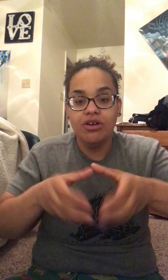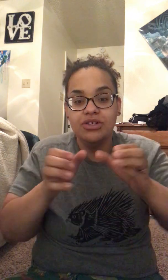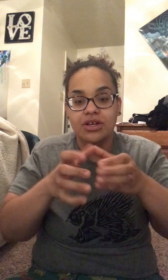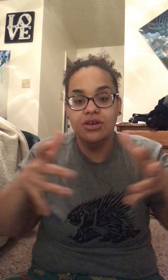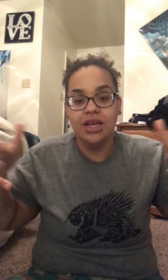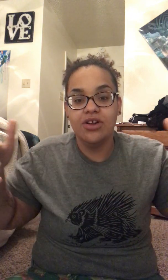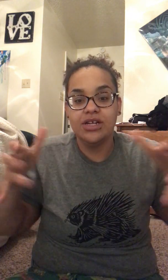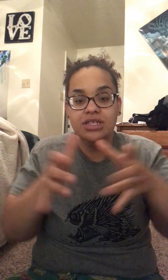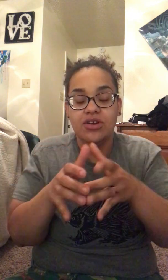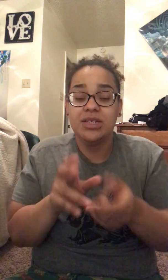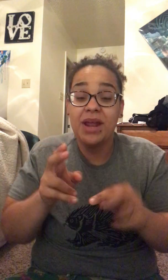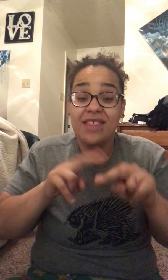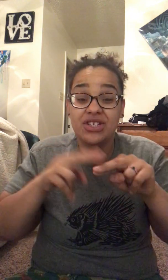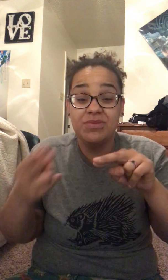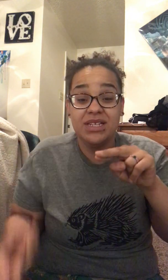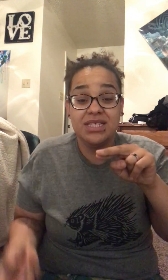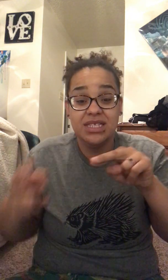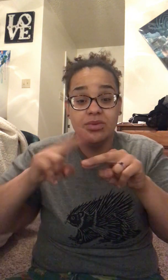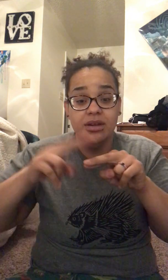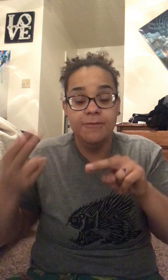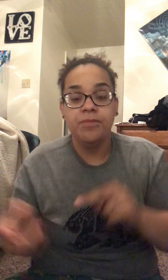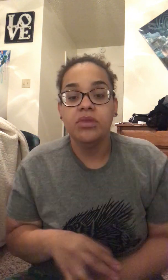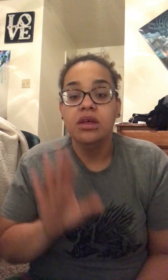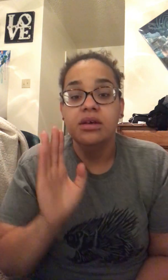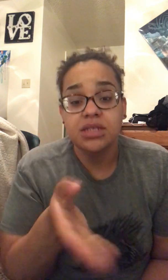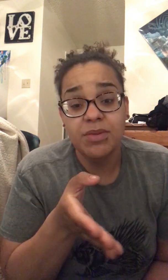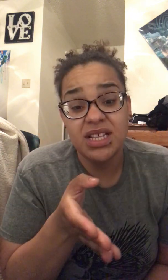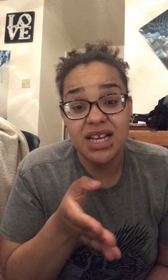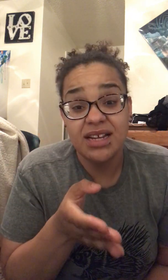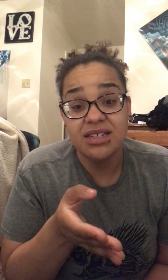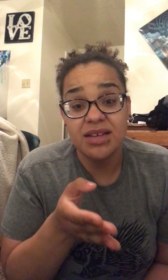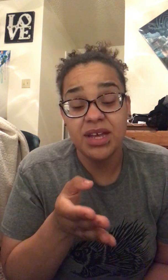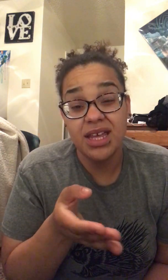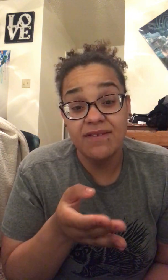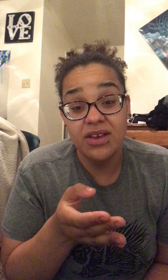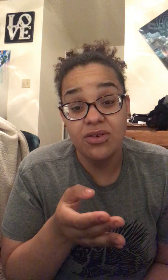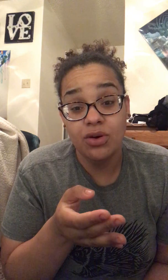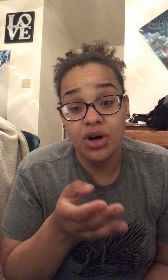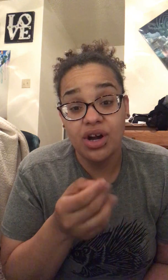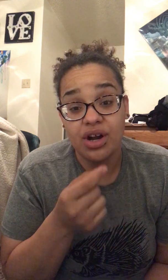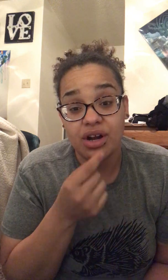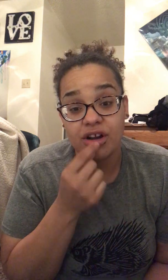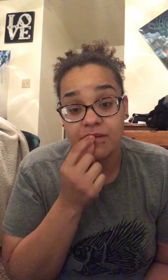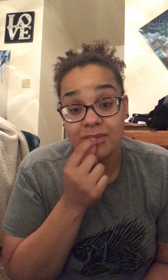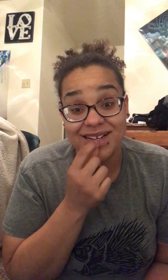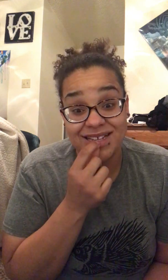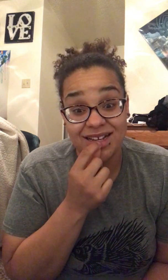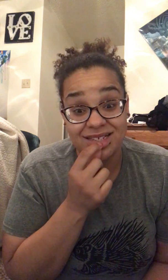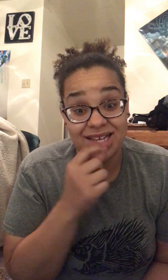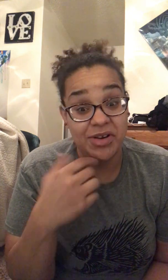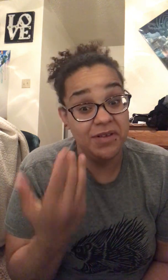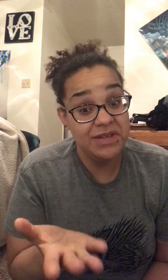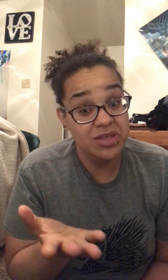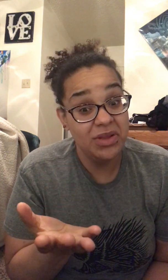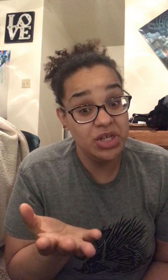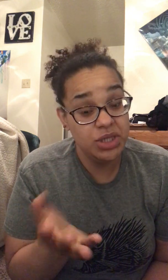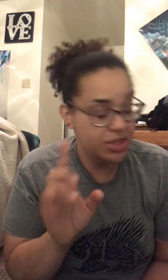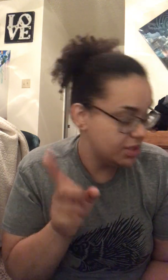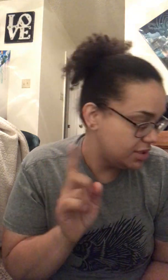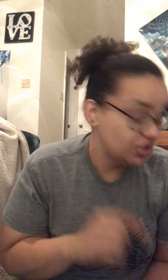So increase, decrease. But I think she means this one. Some of the signs I'm going to give you are my signs. I don't know if it's the one that she uses. She's